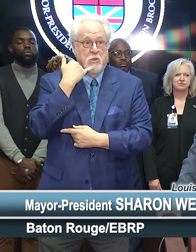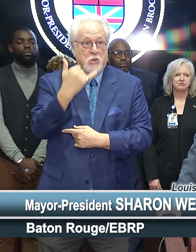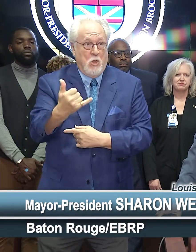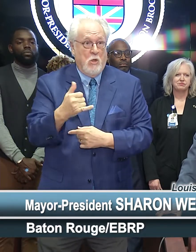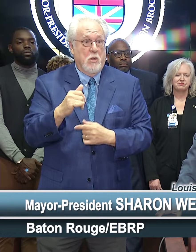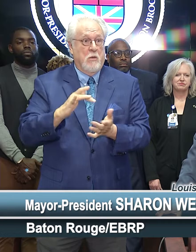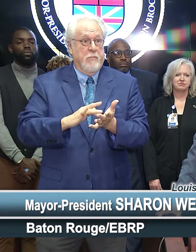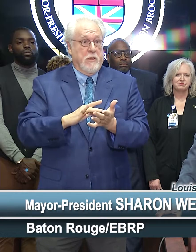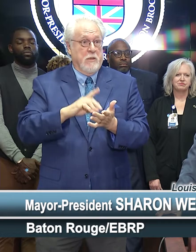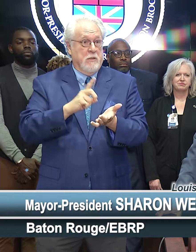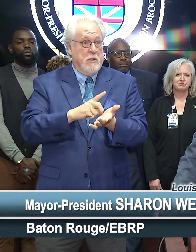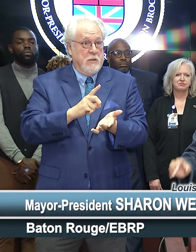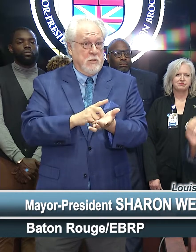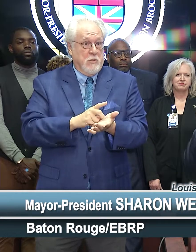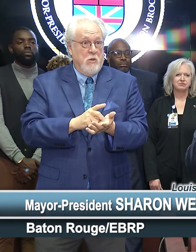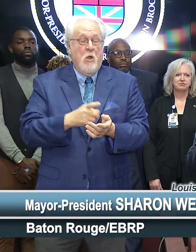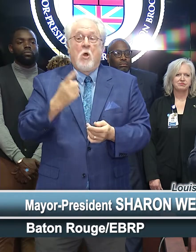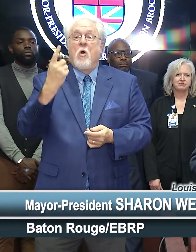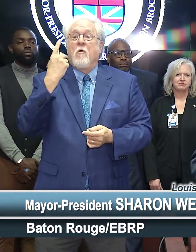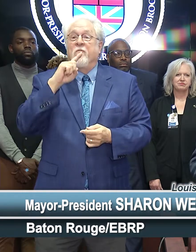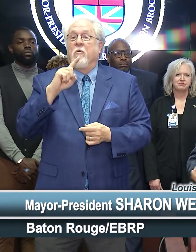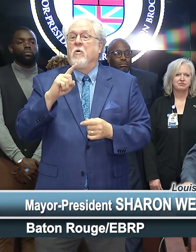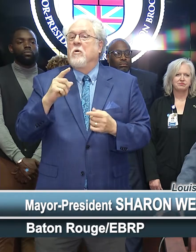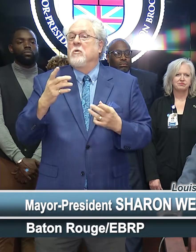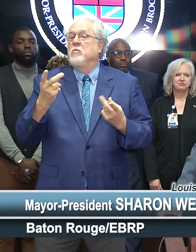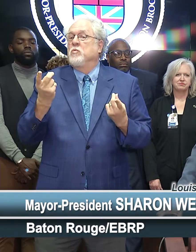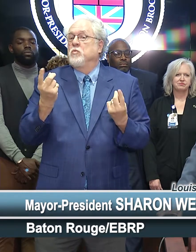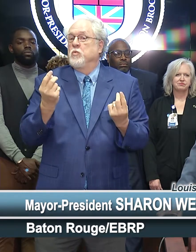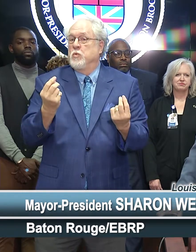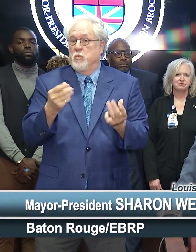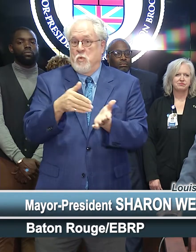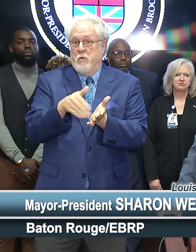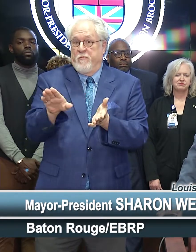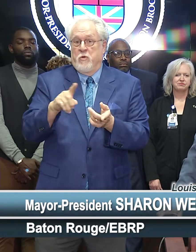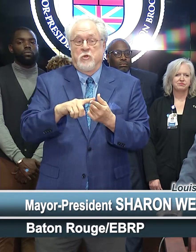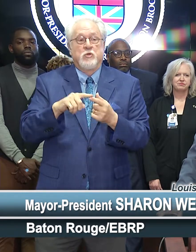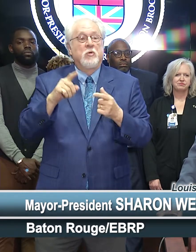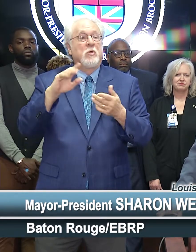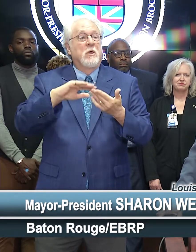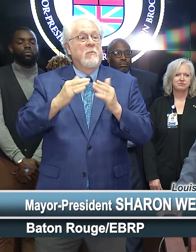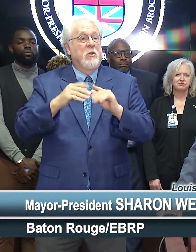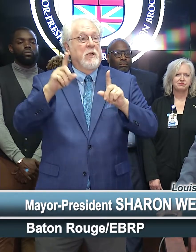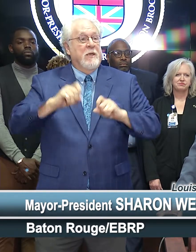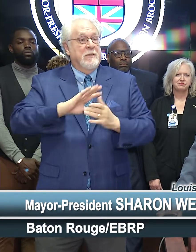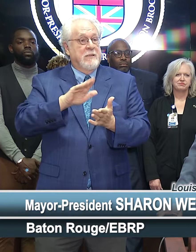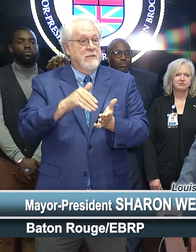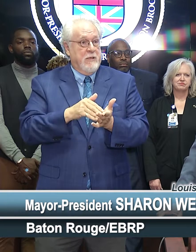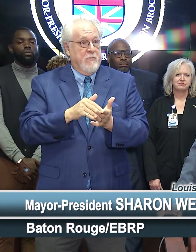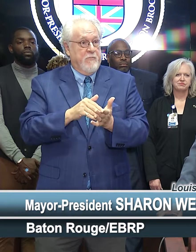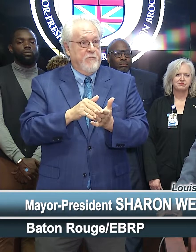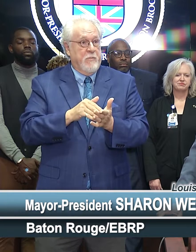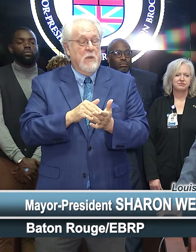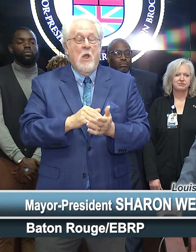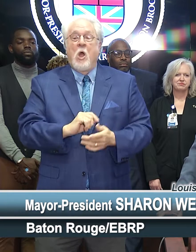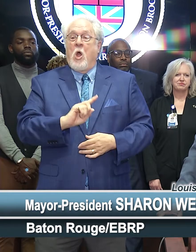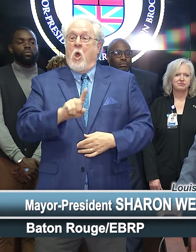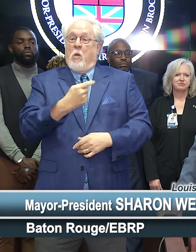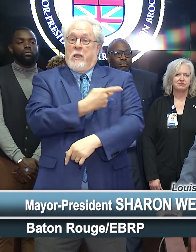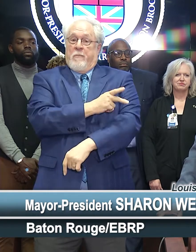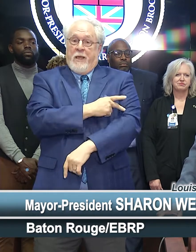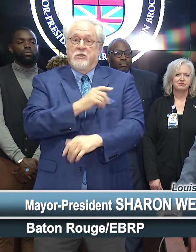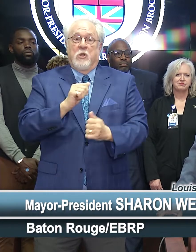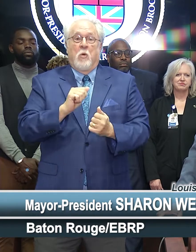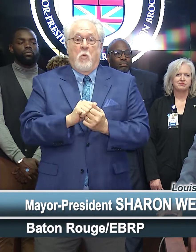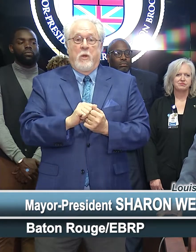their medical provider for a referral to the community testing center. Only patients with